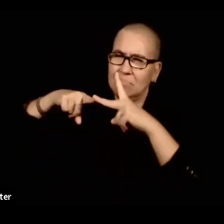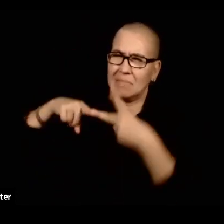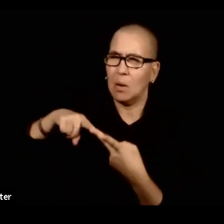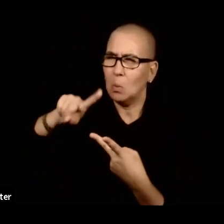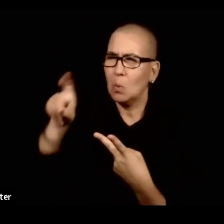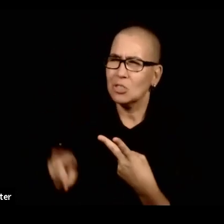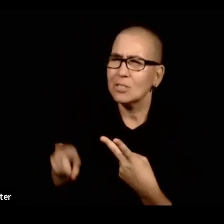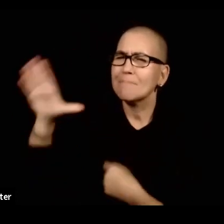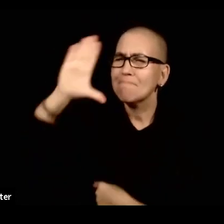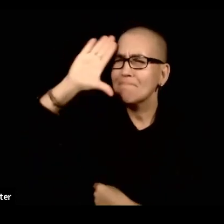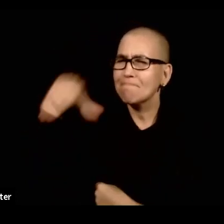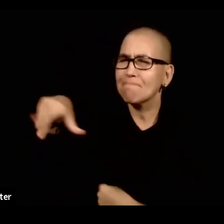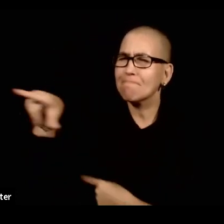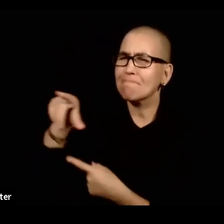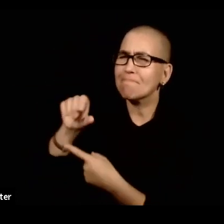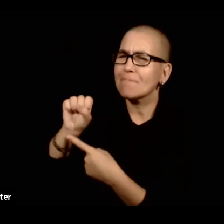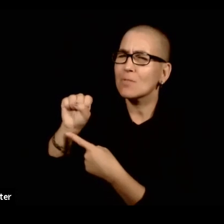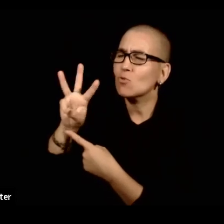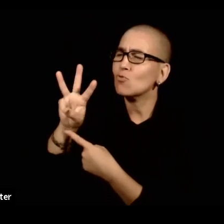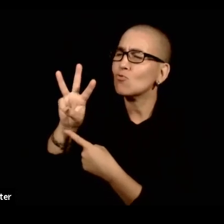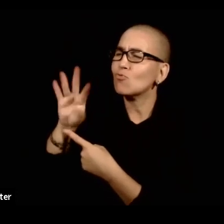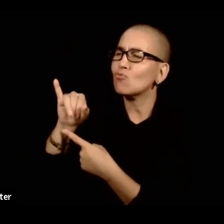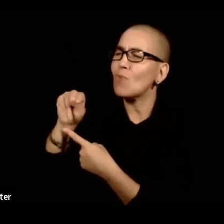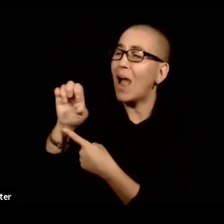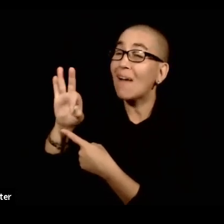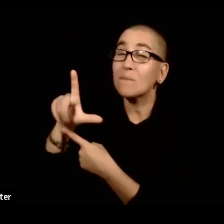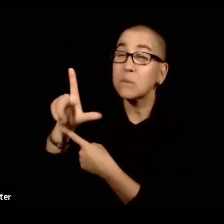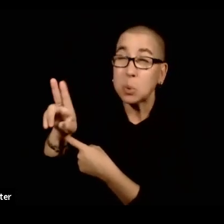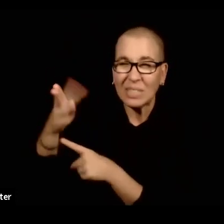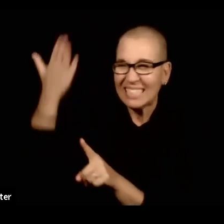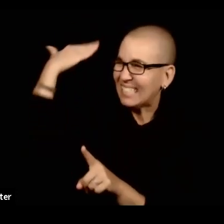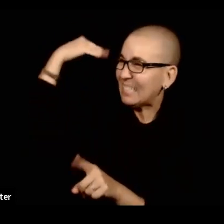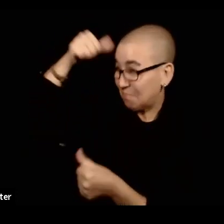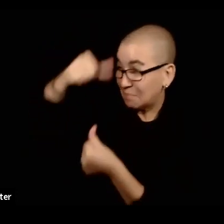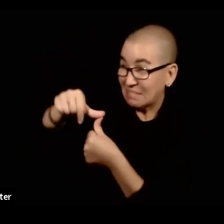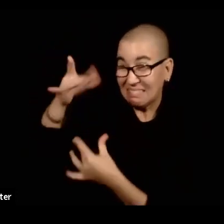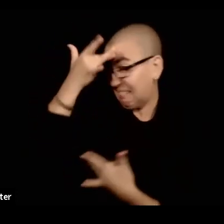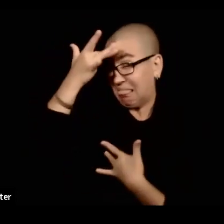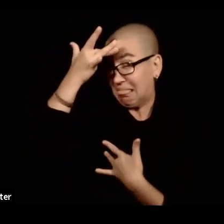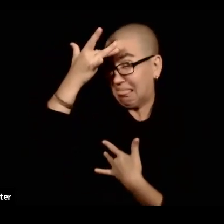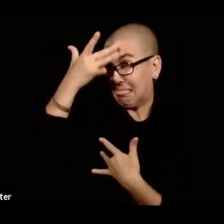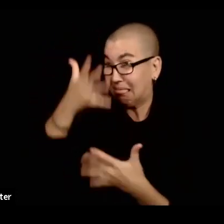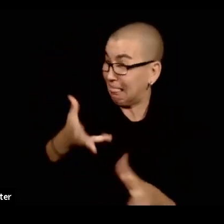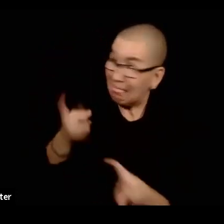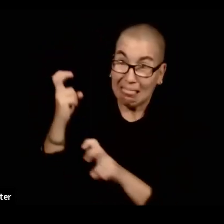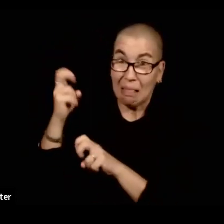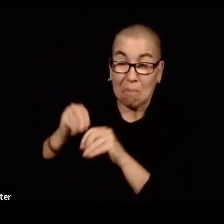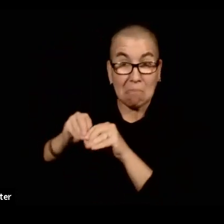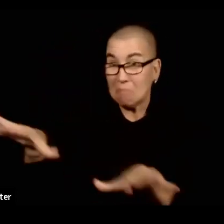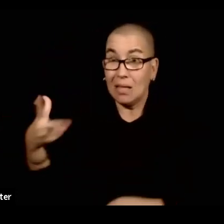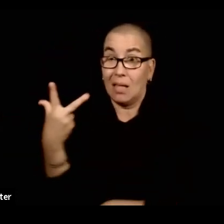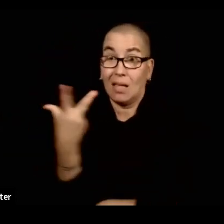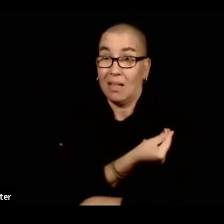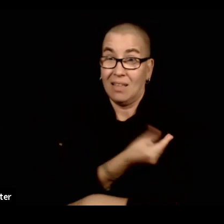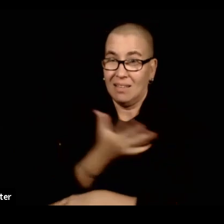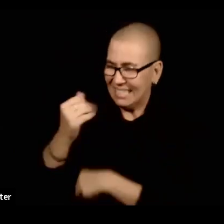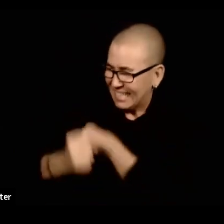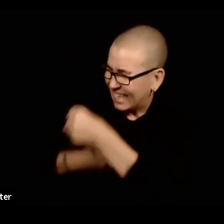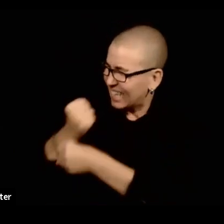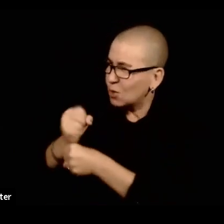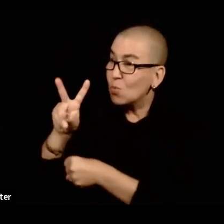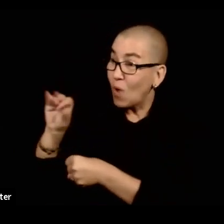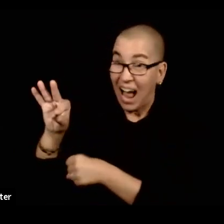some prioritization of the vaccine doses made available in 2009, 2010. This would seem to be on a whole other level, though, but that's an